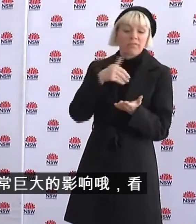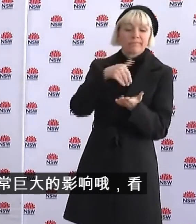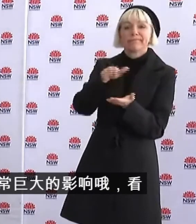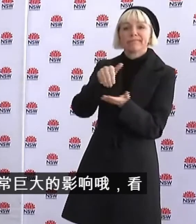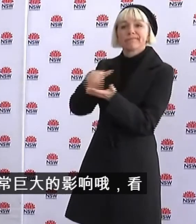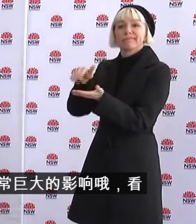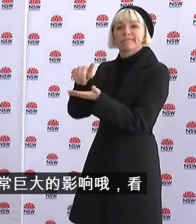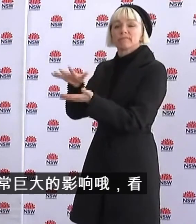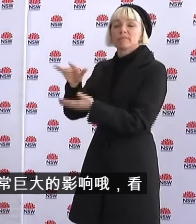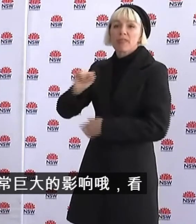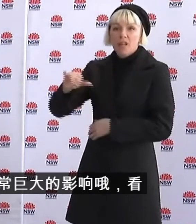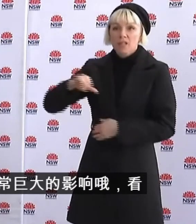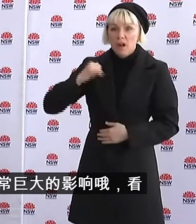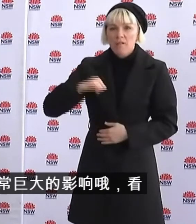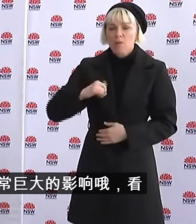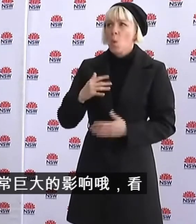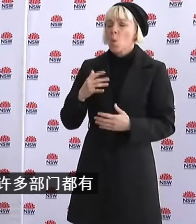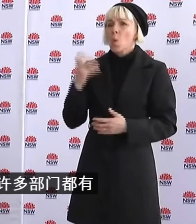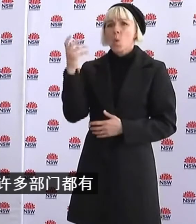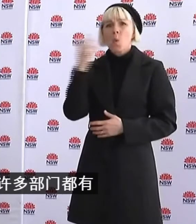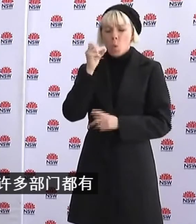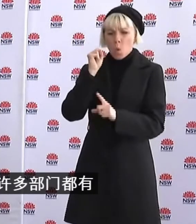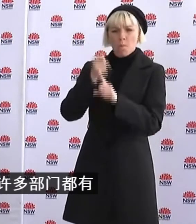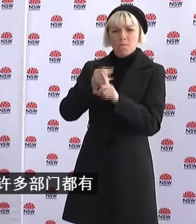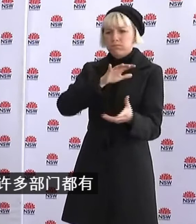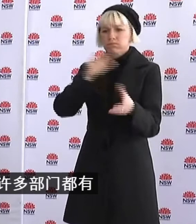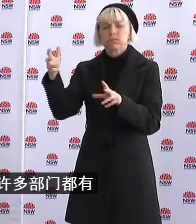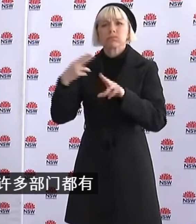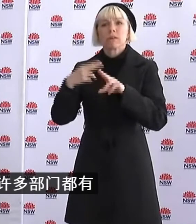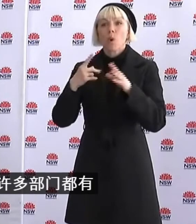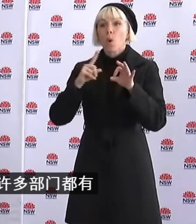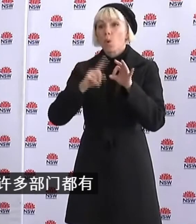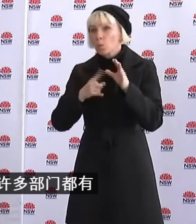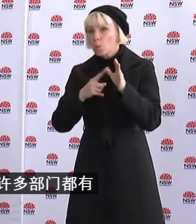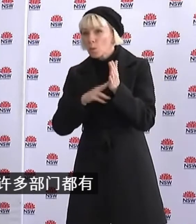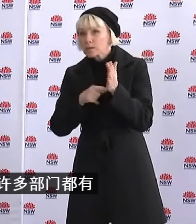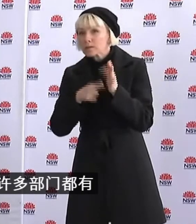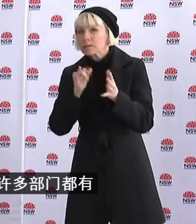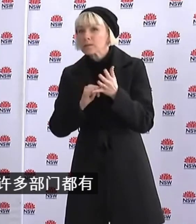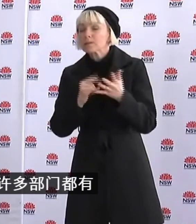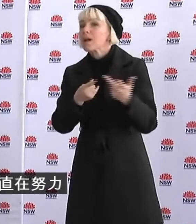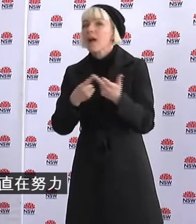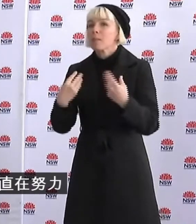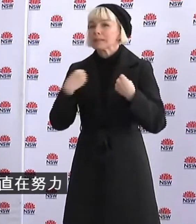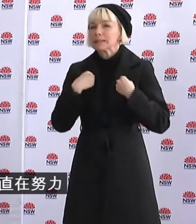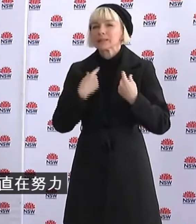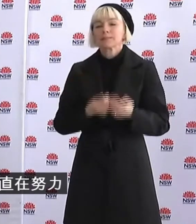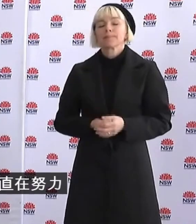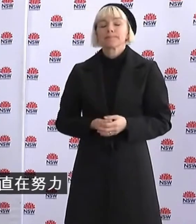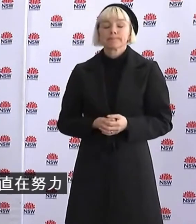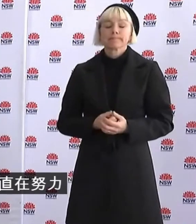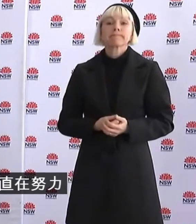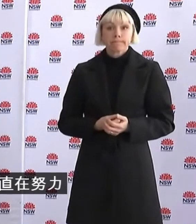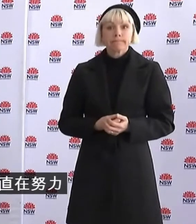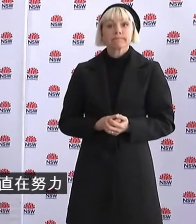to be a massive impact if we can't get this down. Oh, look, there's no doubt that many sectors, including aviation, have been doing it tough for